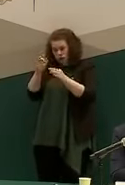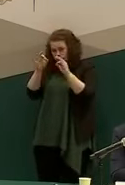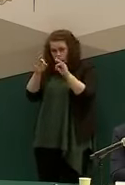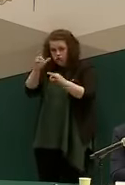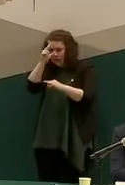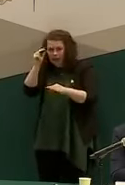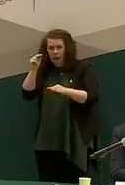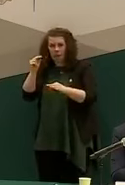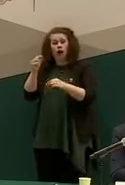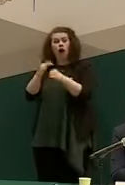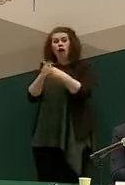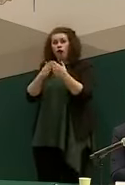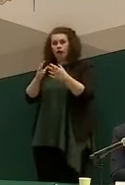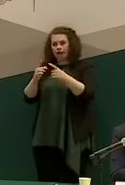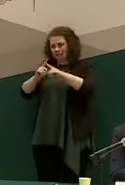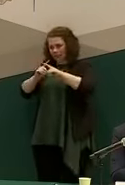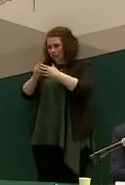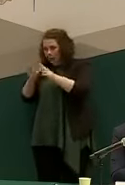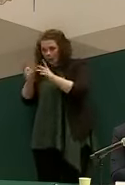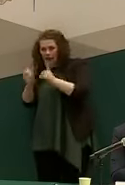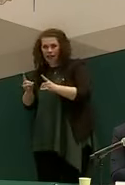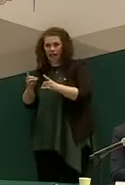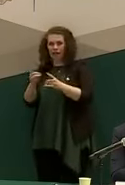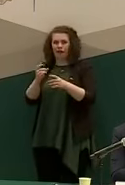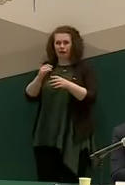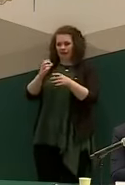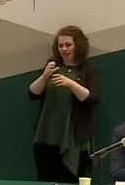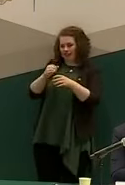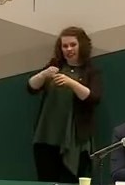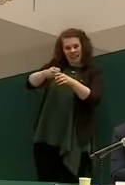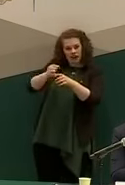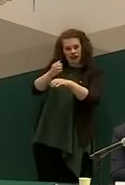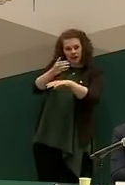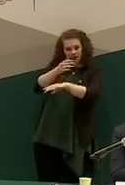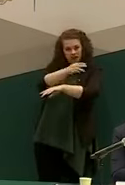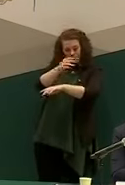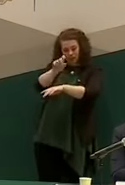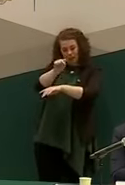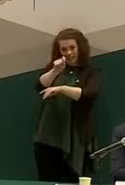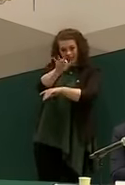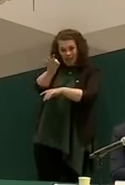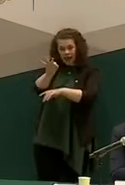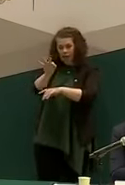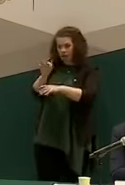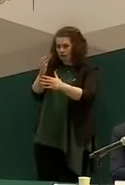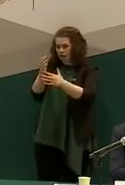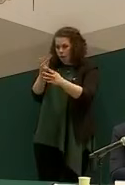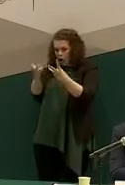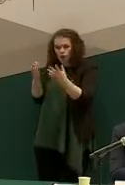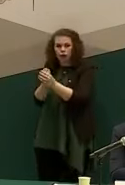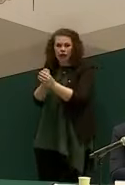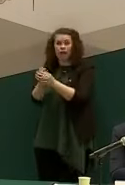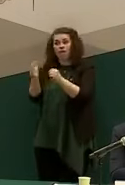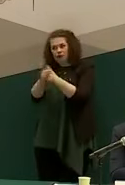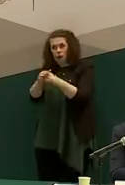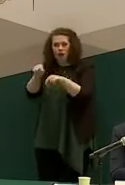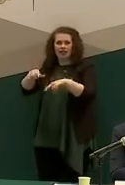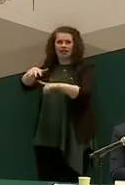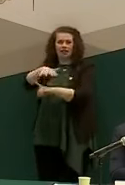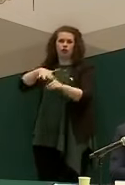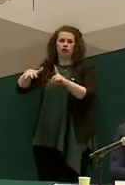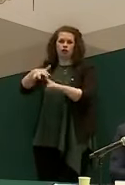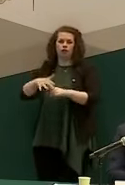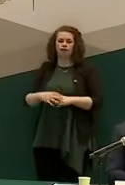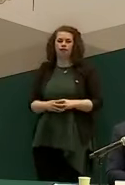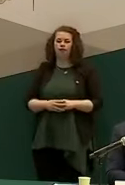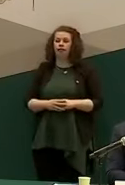cooperation between clinical staff and public health and how something could be managed in an outbreak setting. And finally,